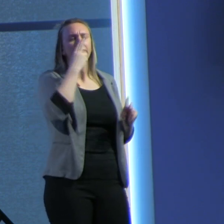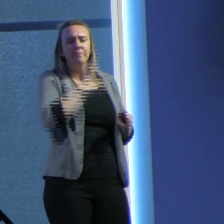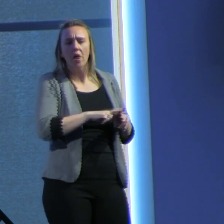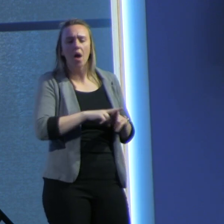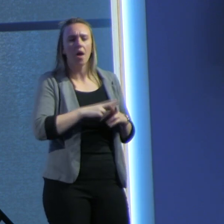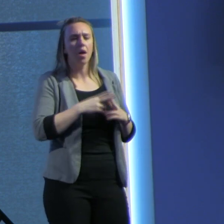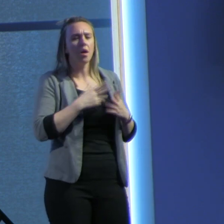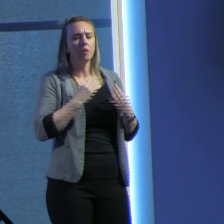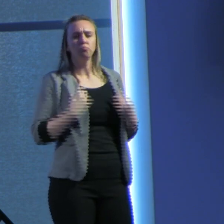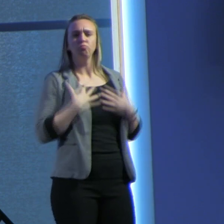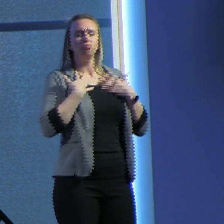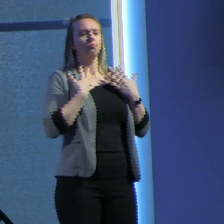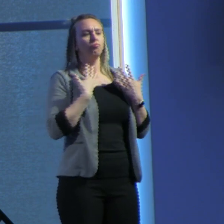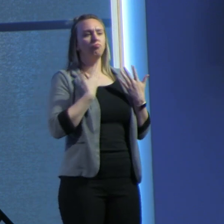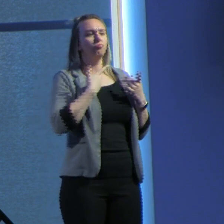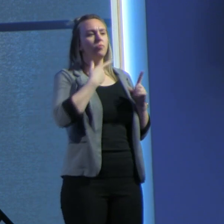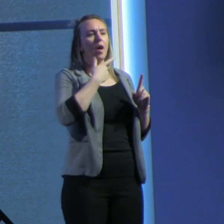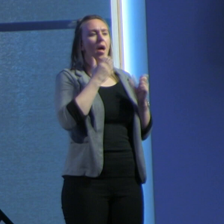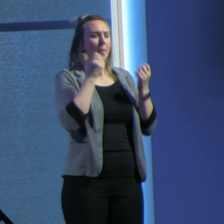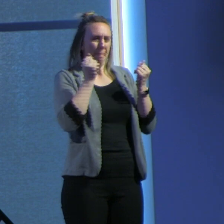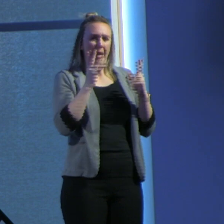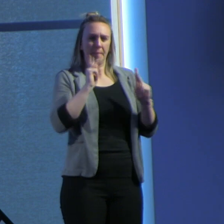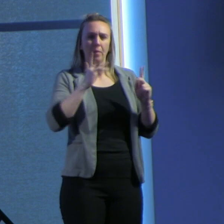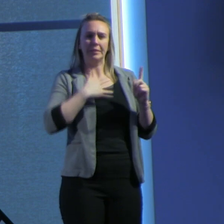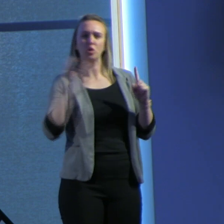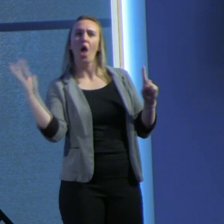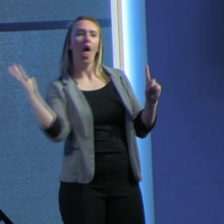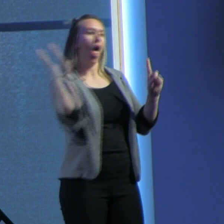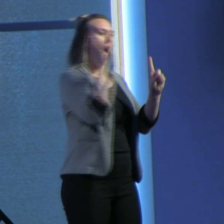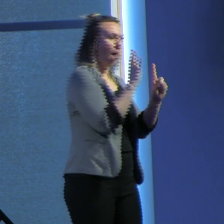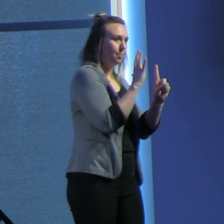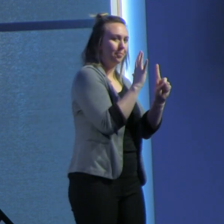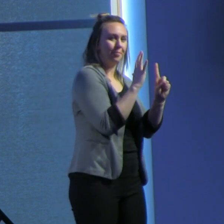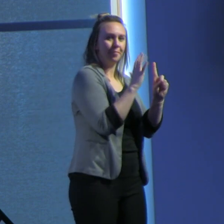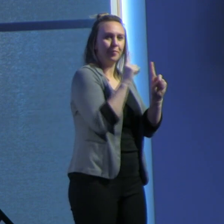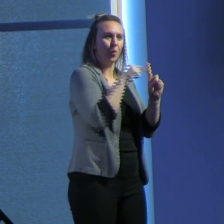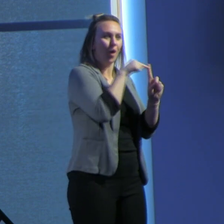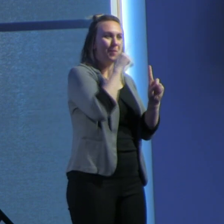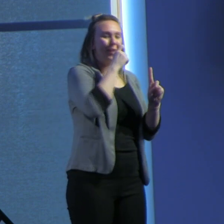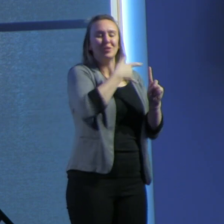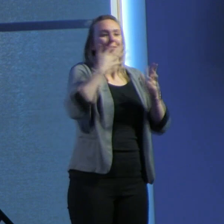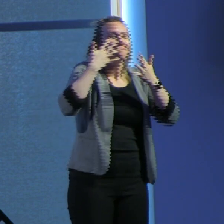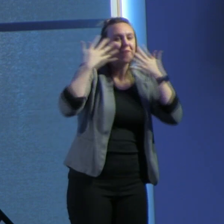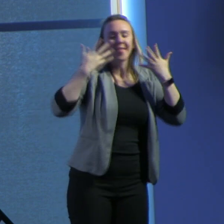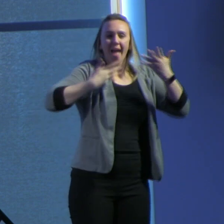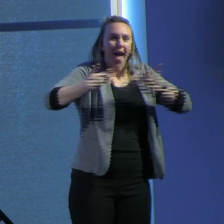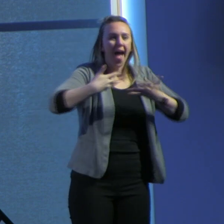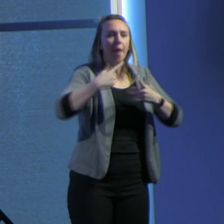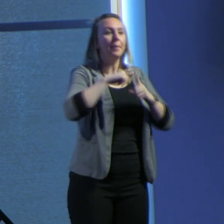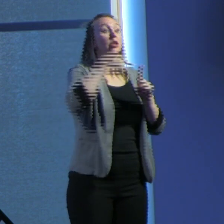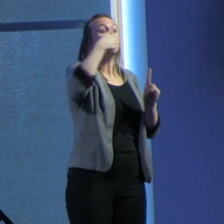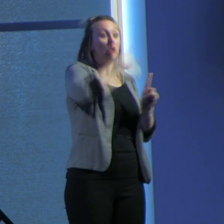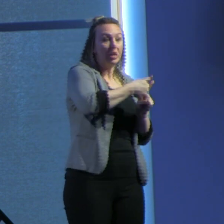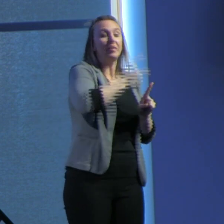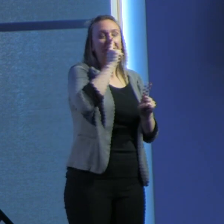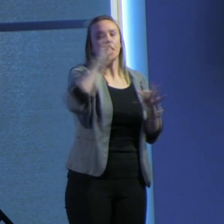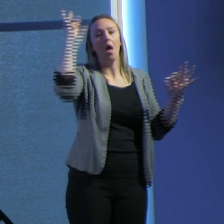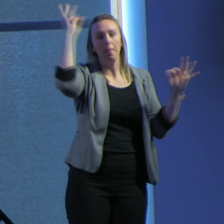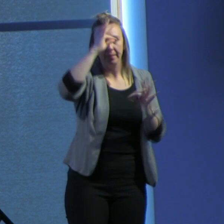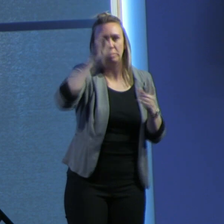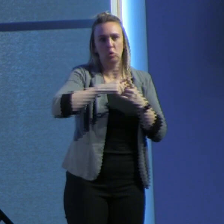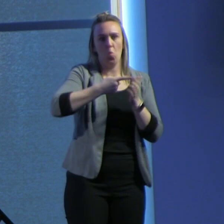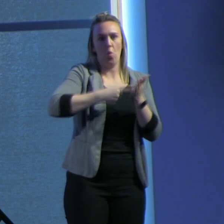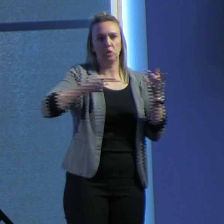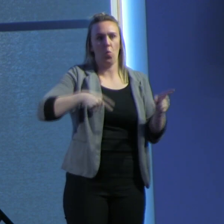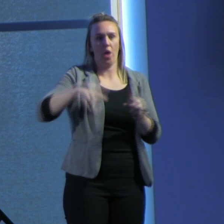She's one of those people that attracts a bunch of people to her, but she is oblivious of what is going on around her at all times. And she also just like